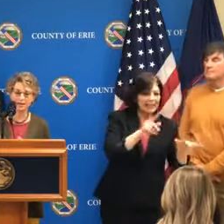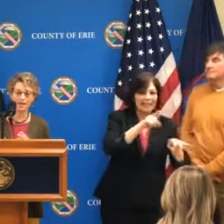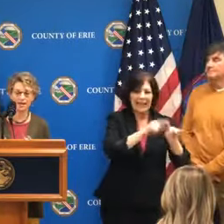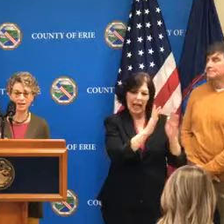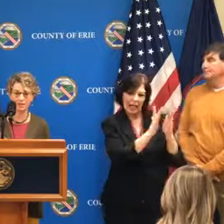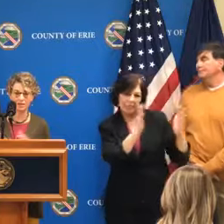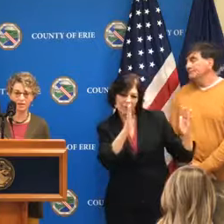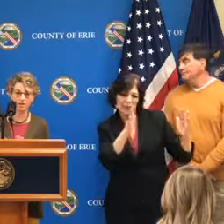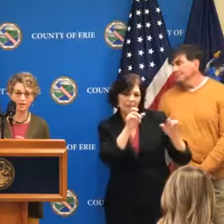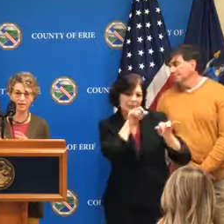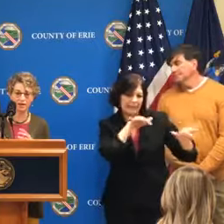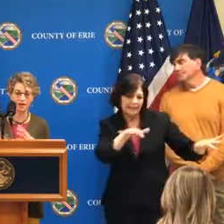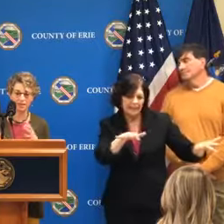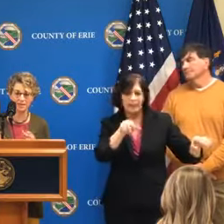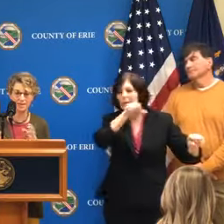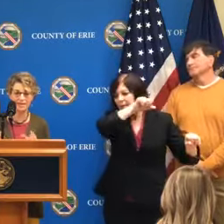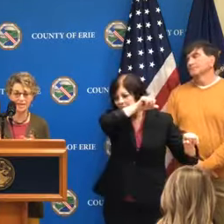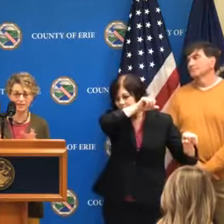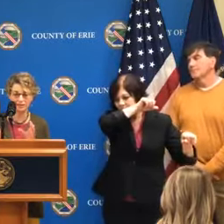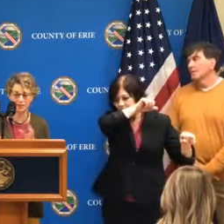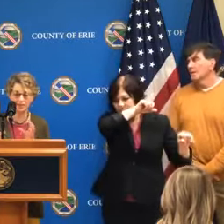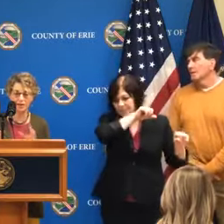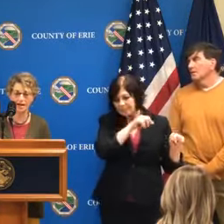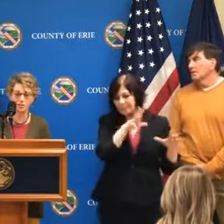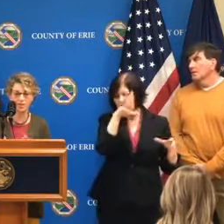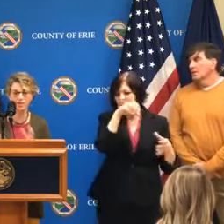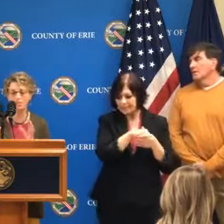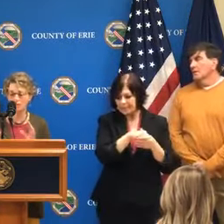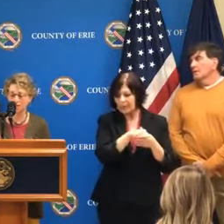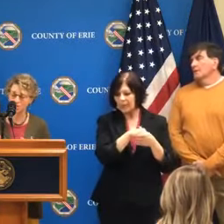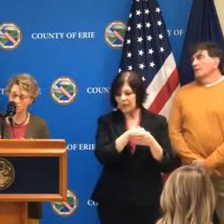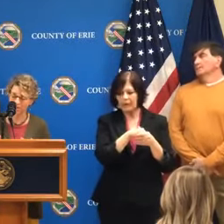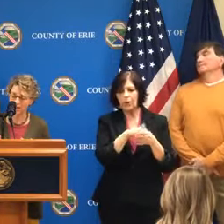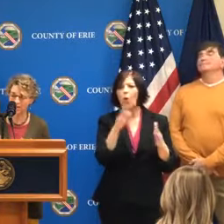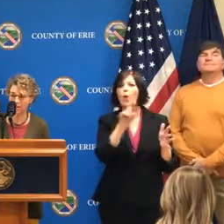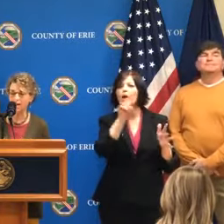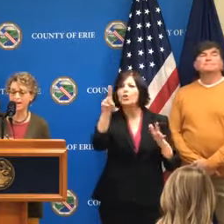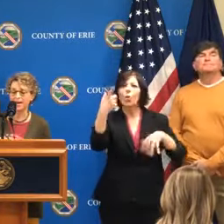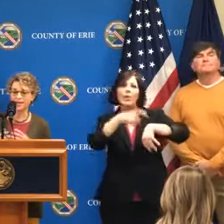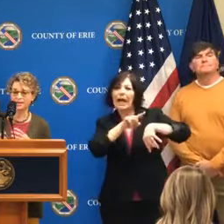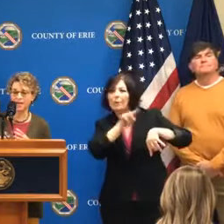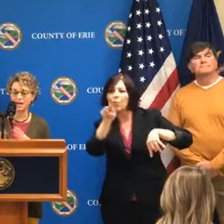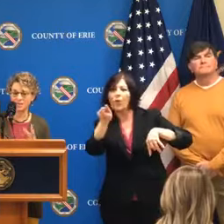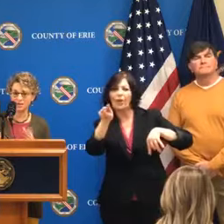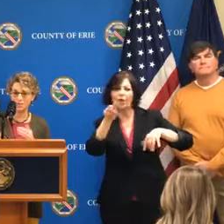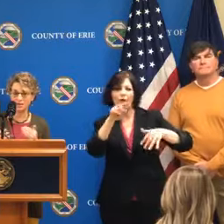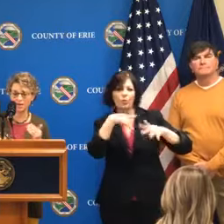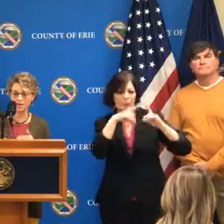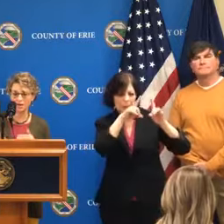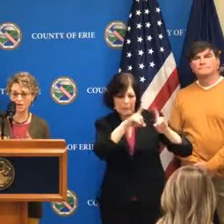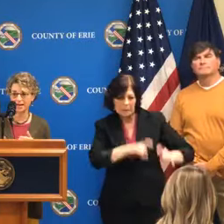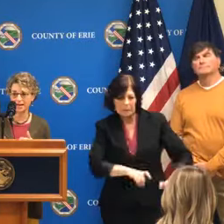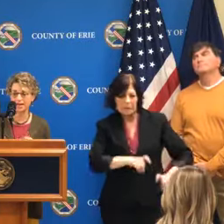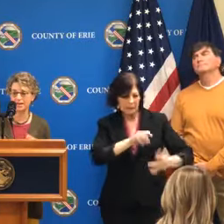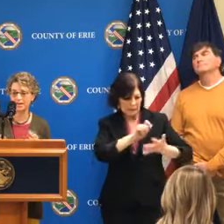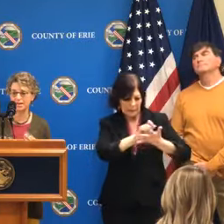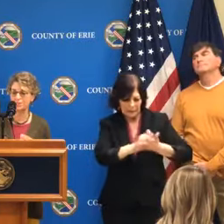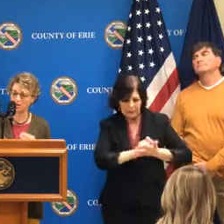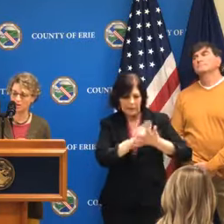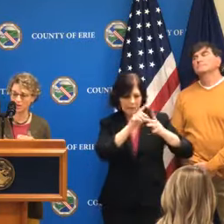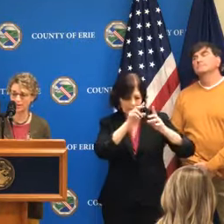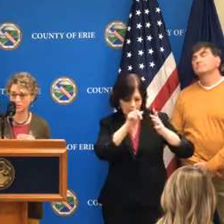and including exactly what addresses, what times they were there, and so we're taking all that in,